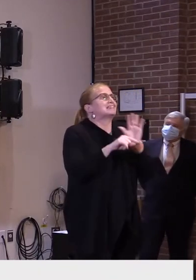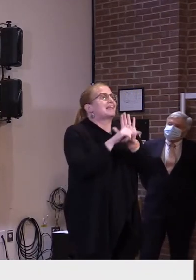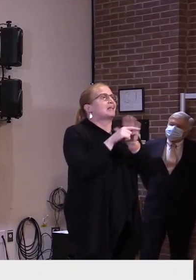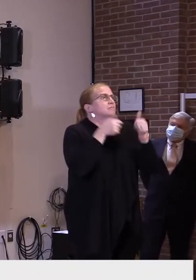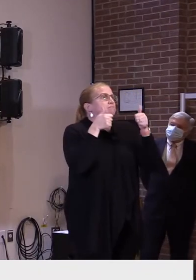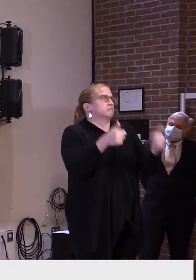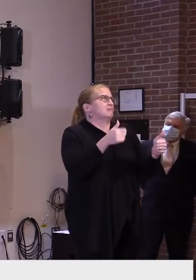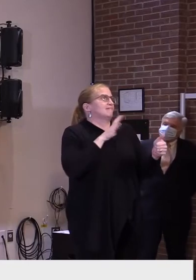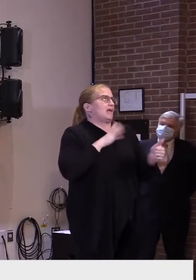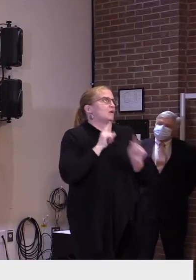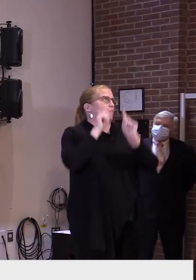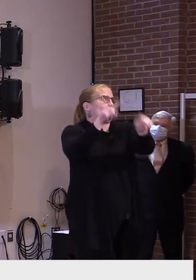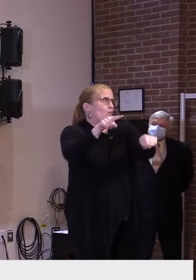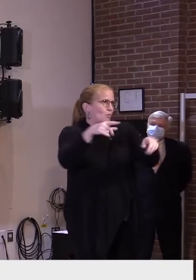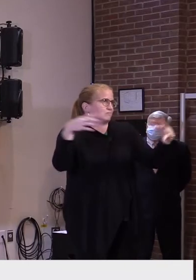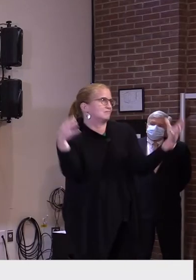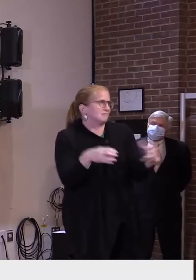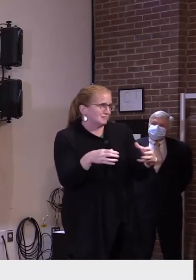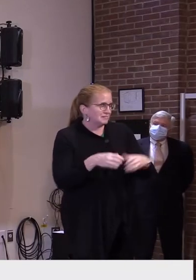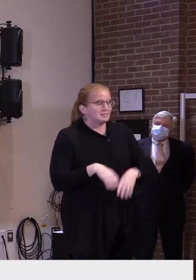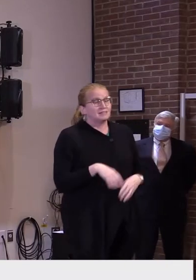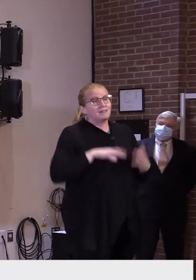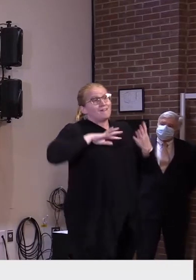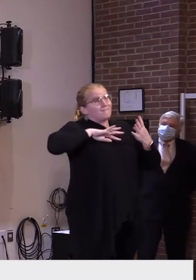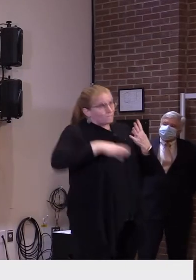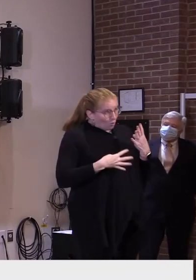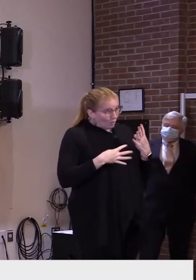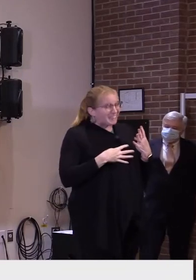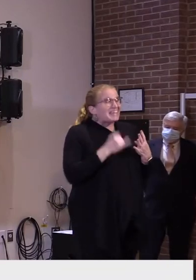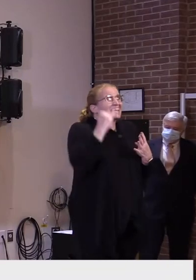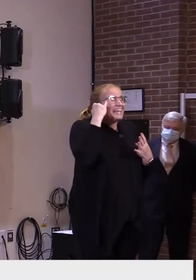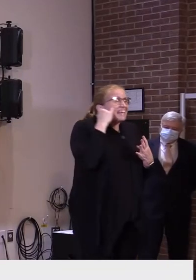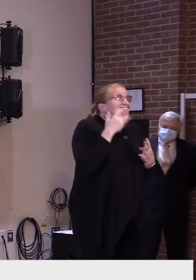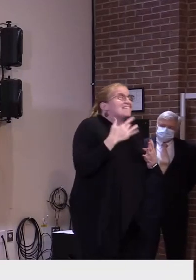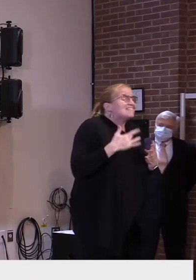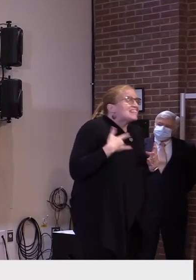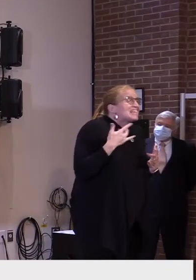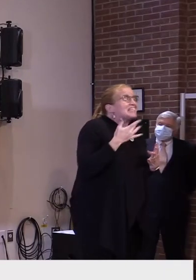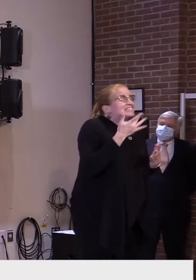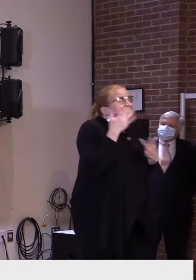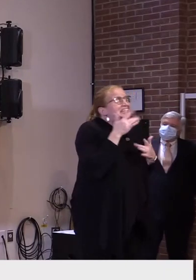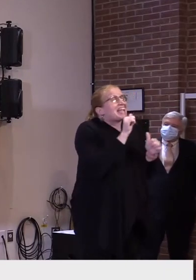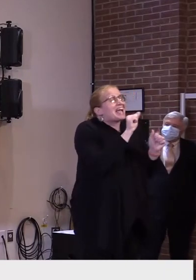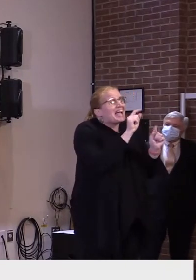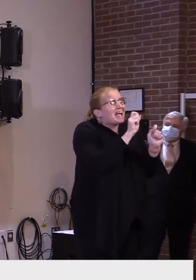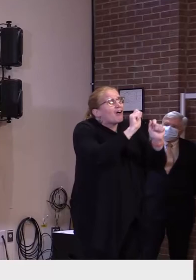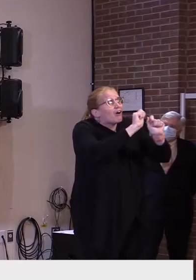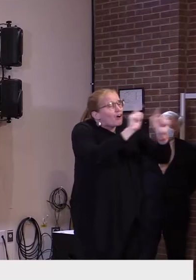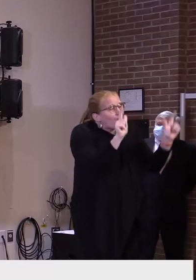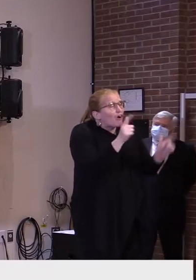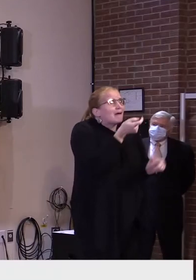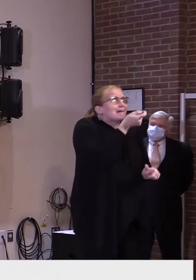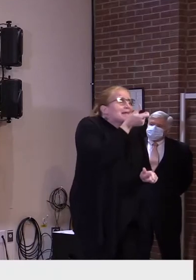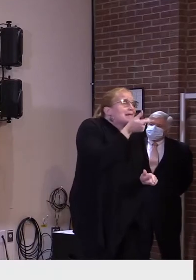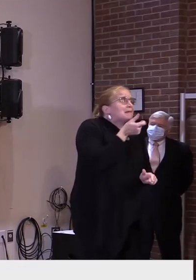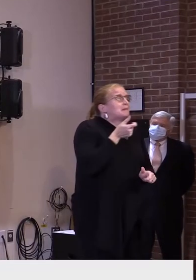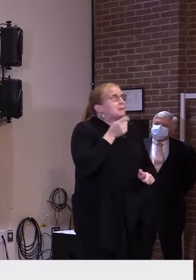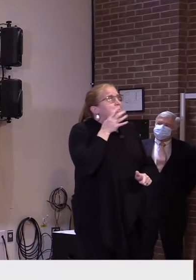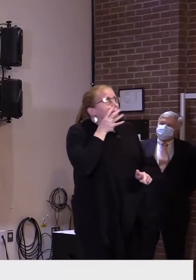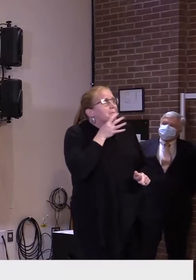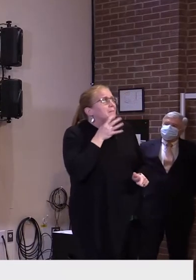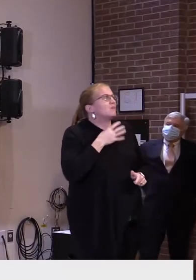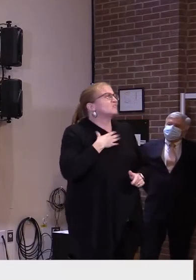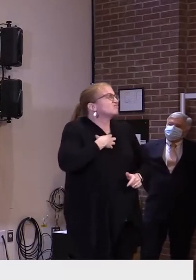Four, and you've heard this plenty of times, if you have any symptoms, even mild ones, please make the hard but